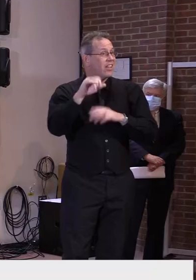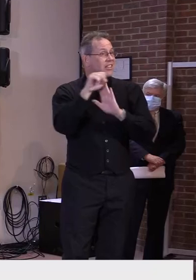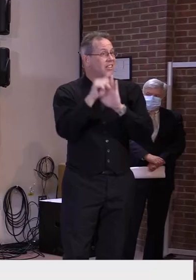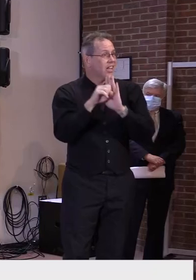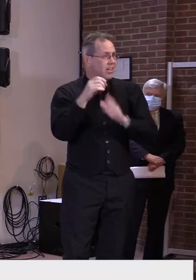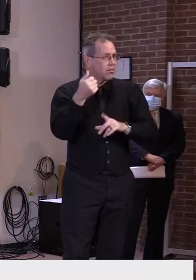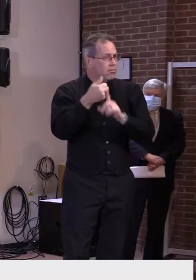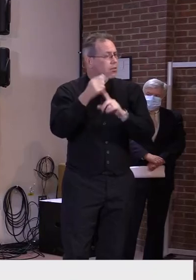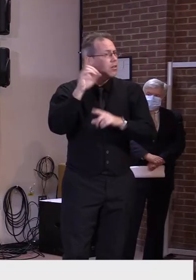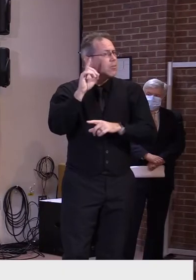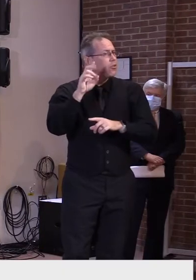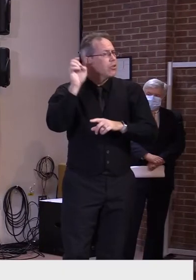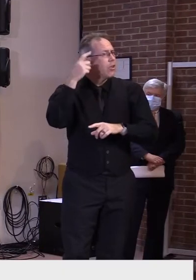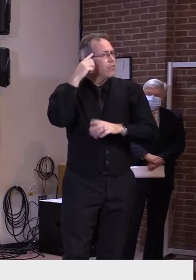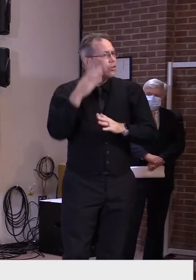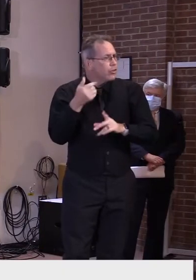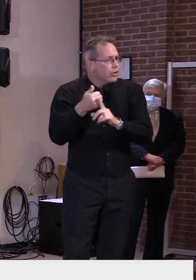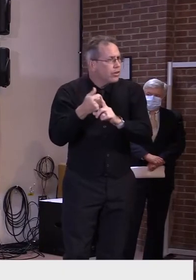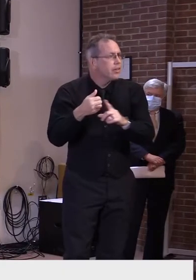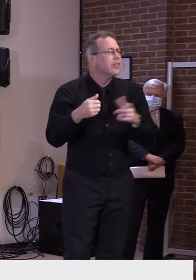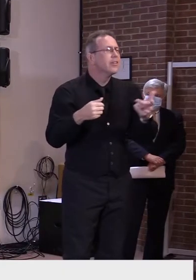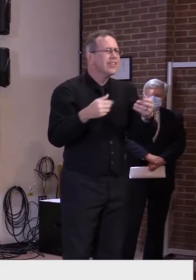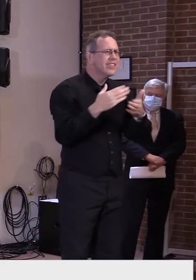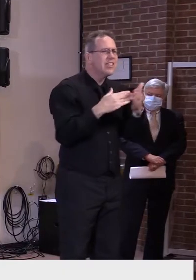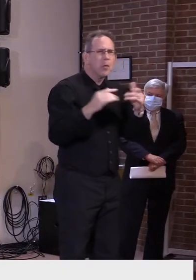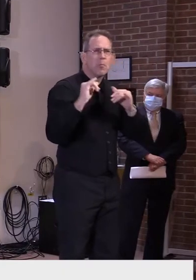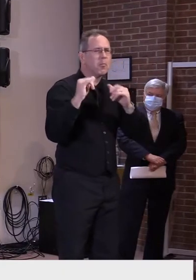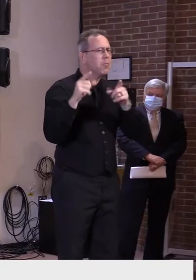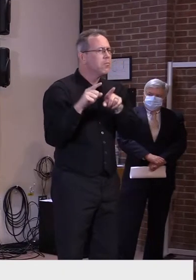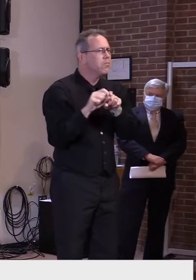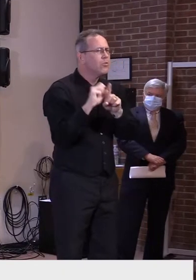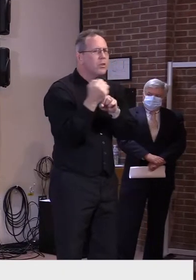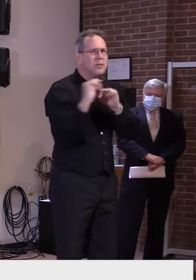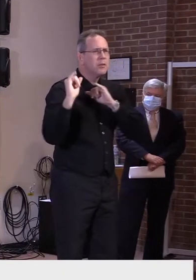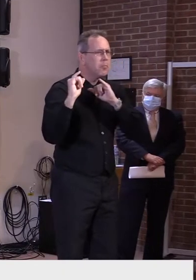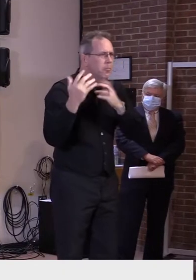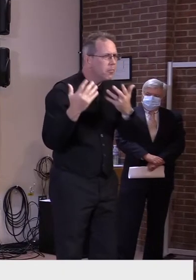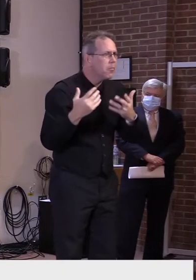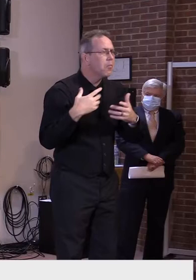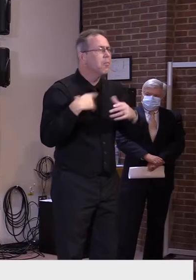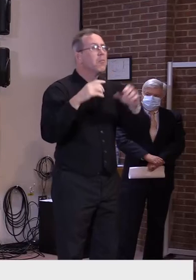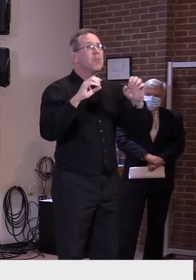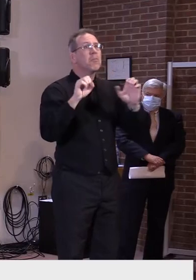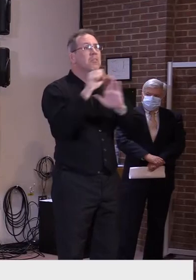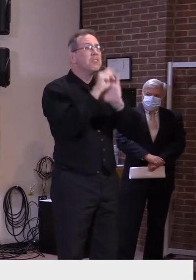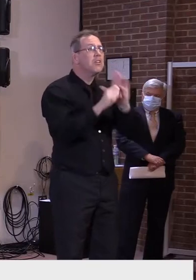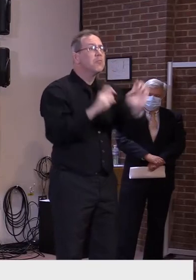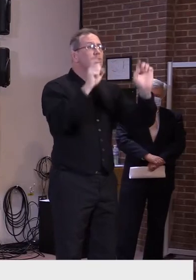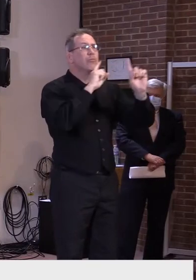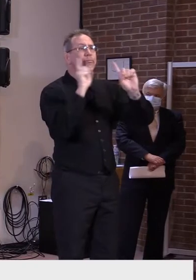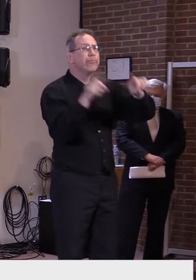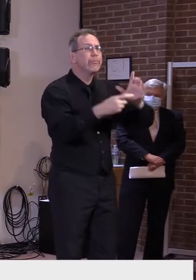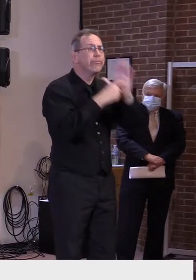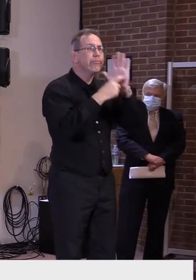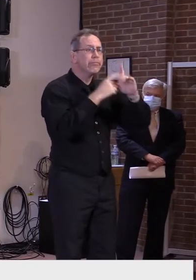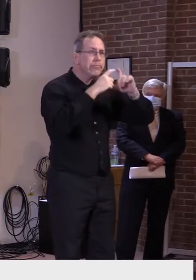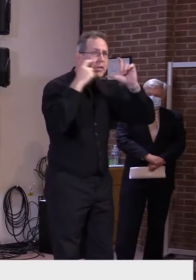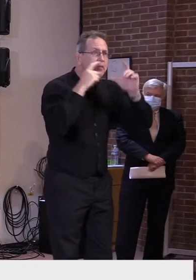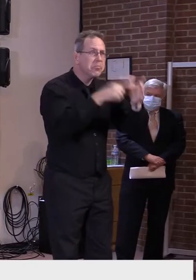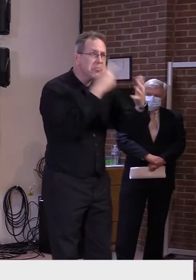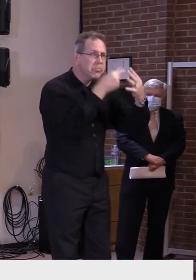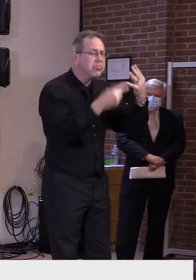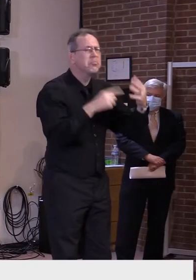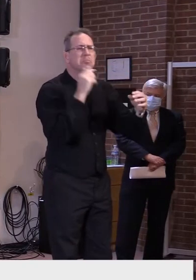approach, meaning they don't have mandates in place, tells me most governors, regardless of party, agree this is the